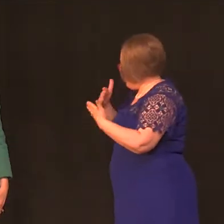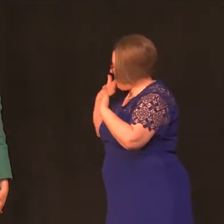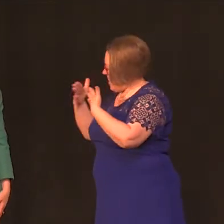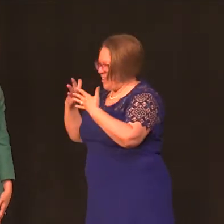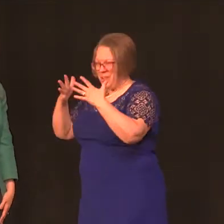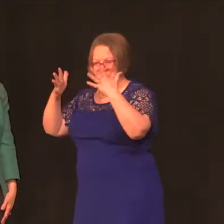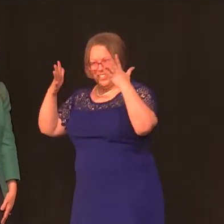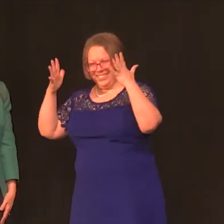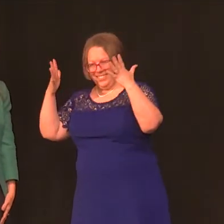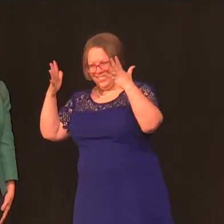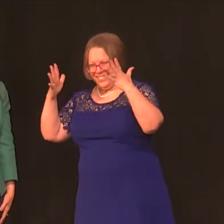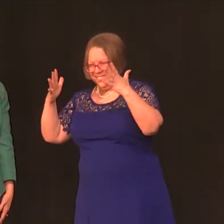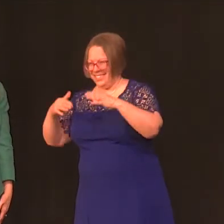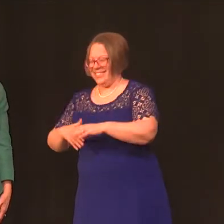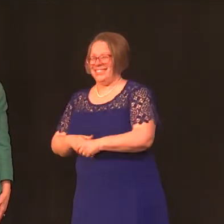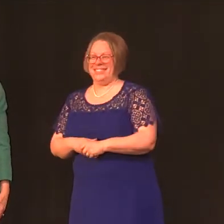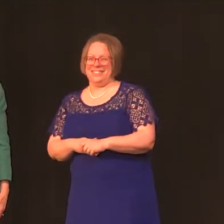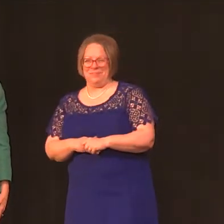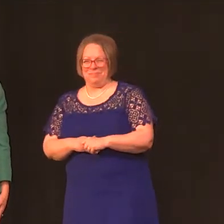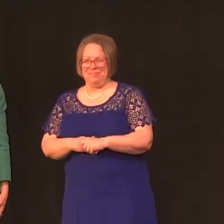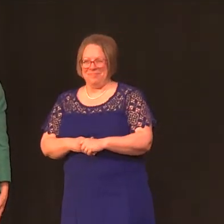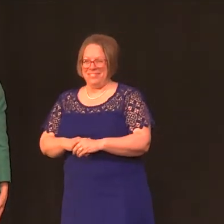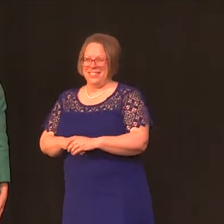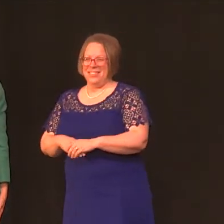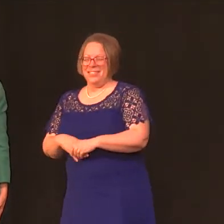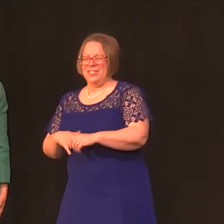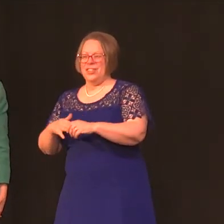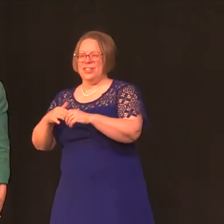Thank you, Annette. Thank you so much.